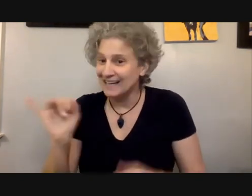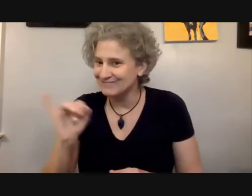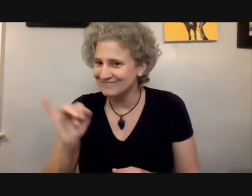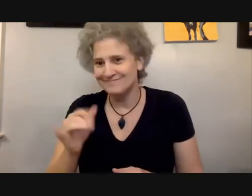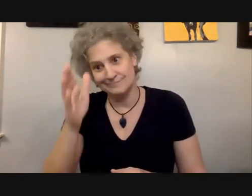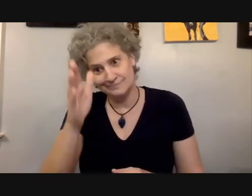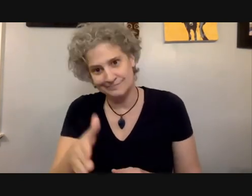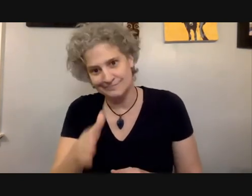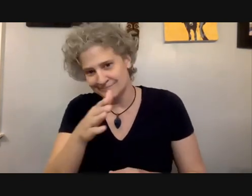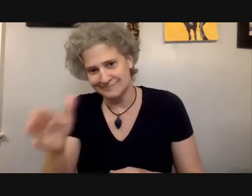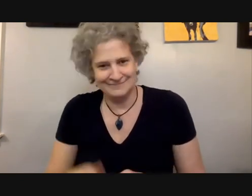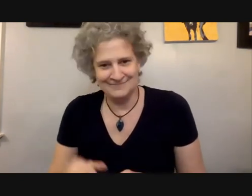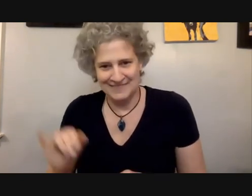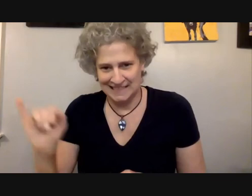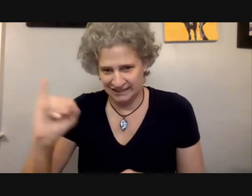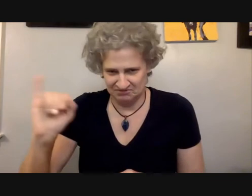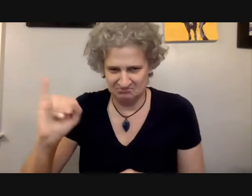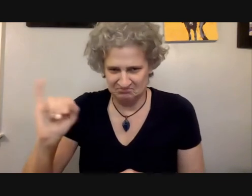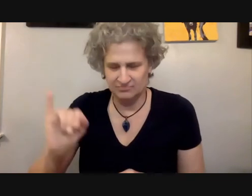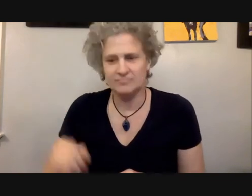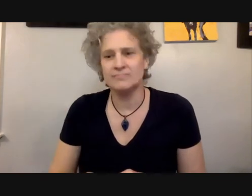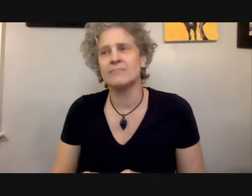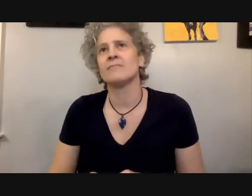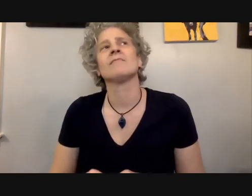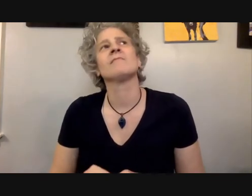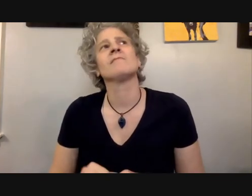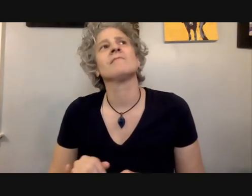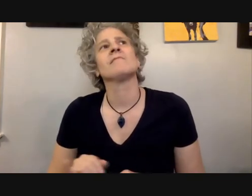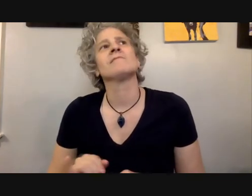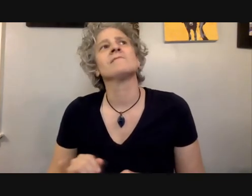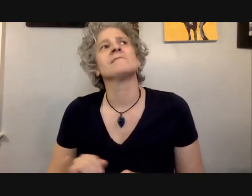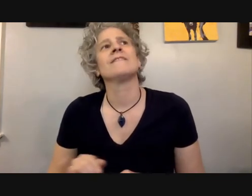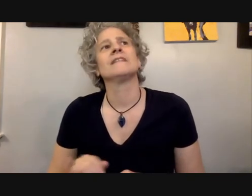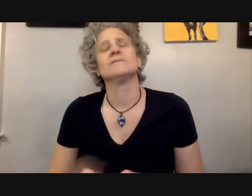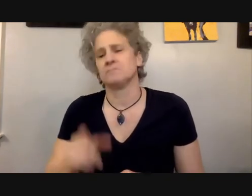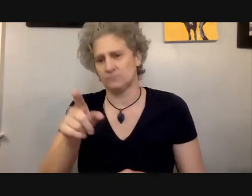this country, that's an important thing, and without insurance, God help you.